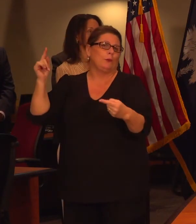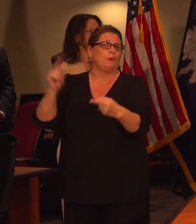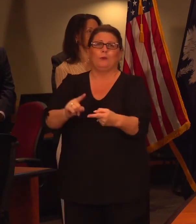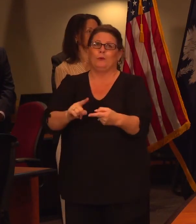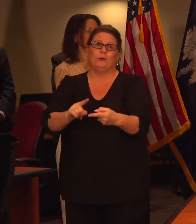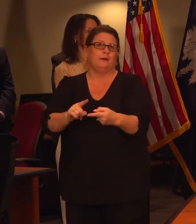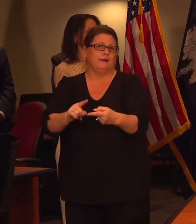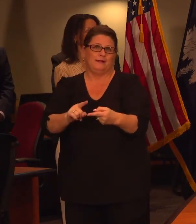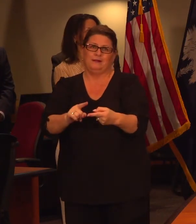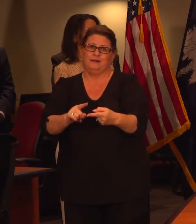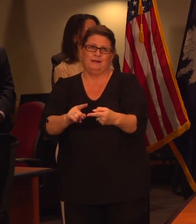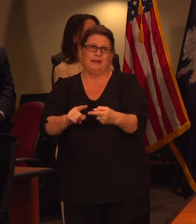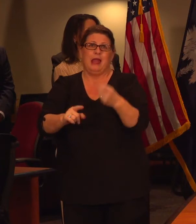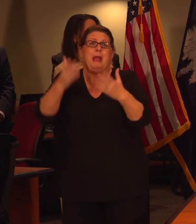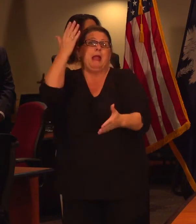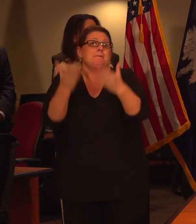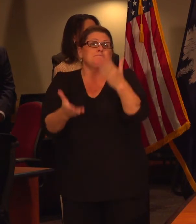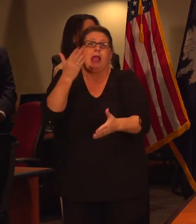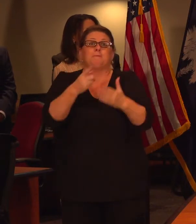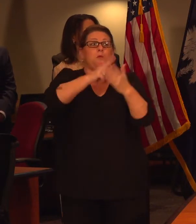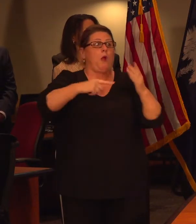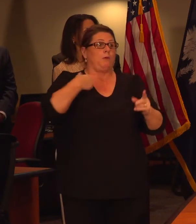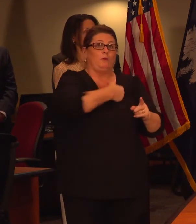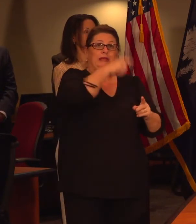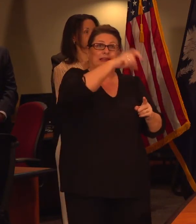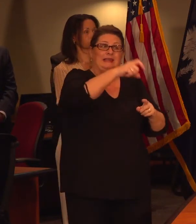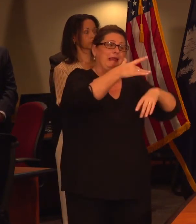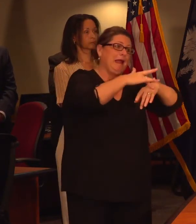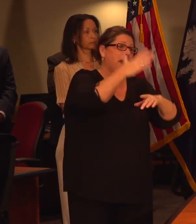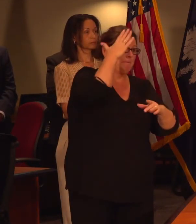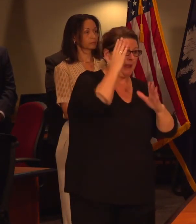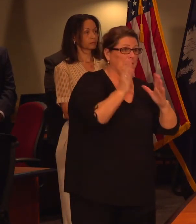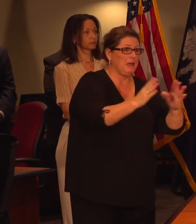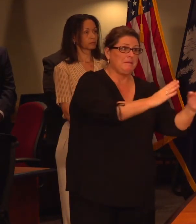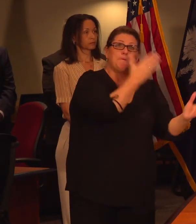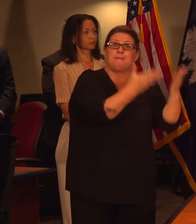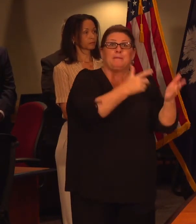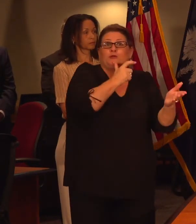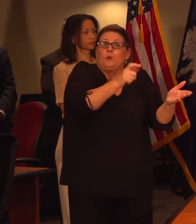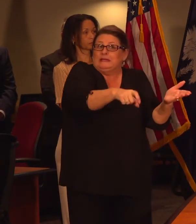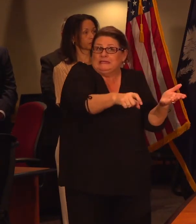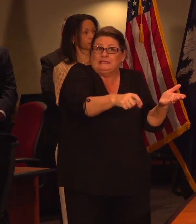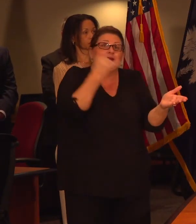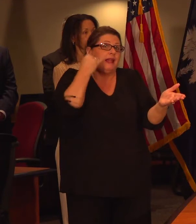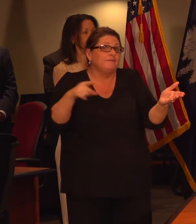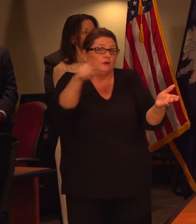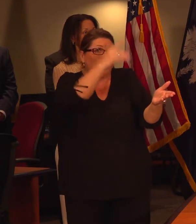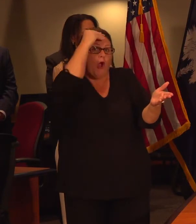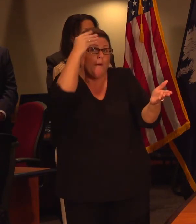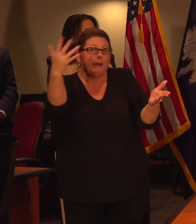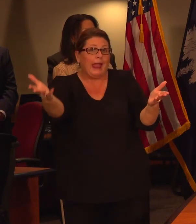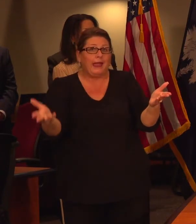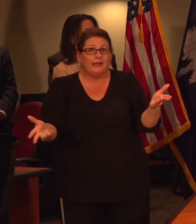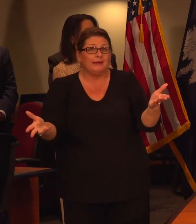we won't get to the worst case scenarios that we're talking about and prepared for, by the way. We've been preparing for this for weeks. This is a